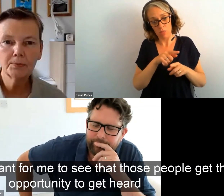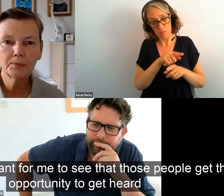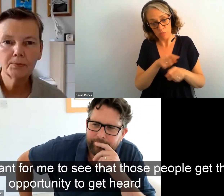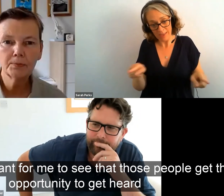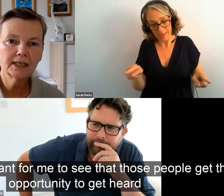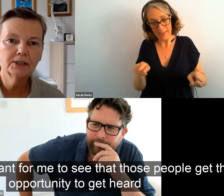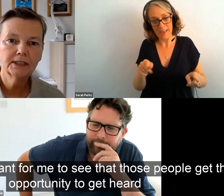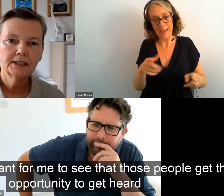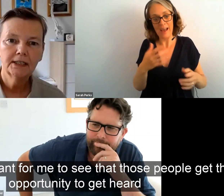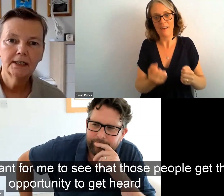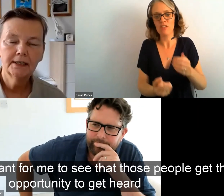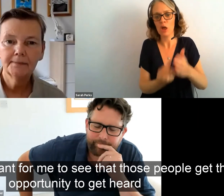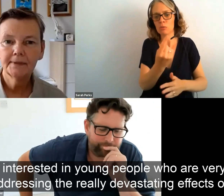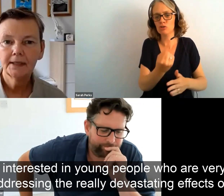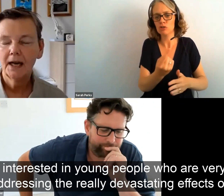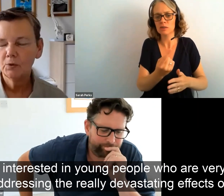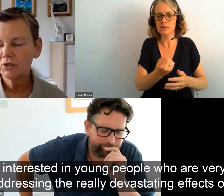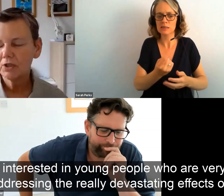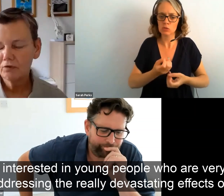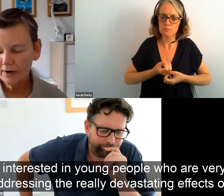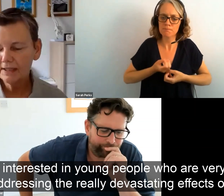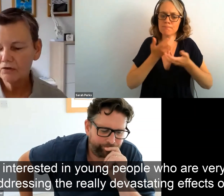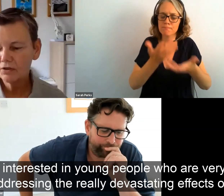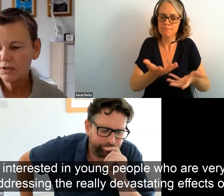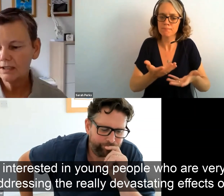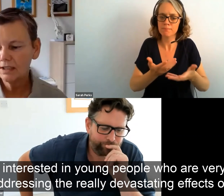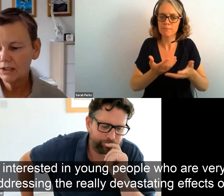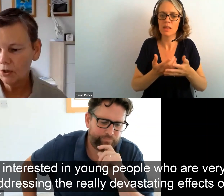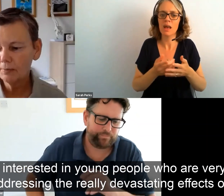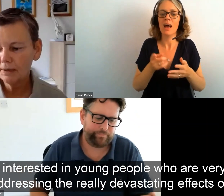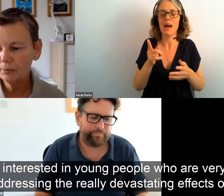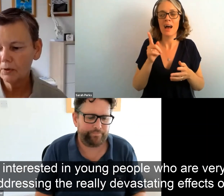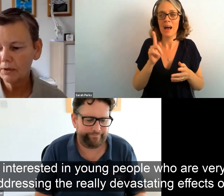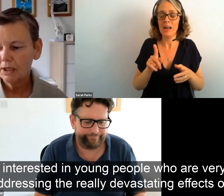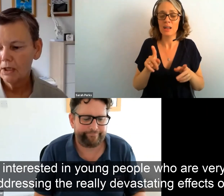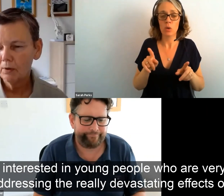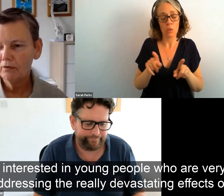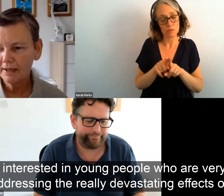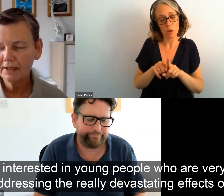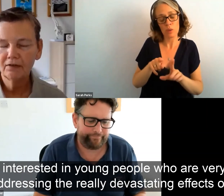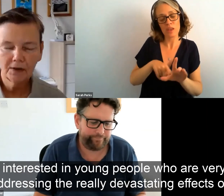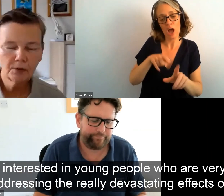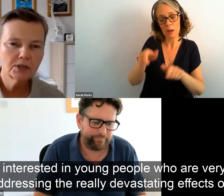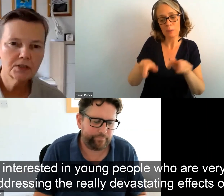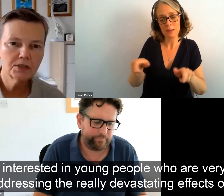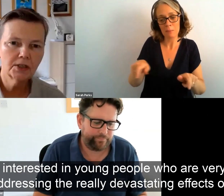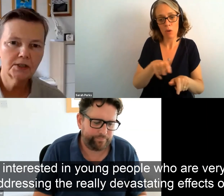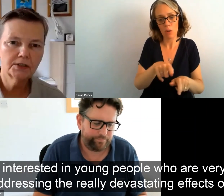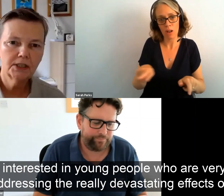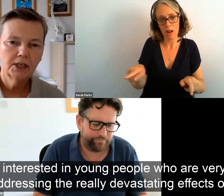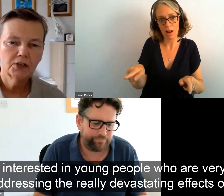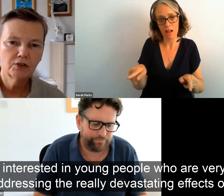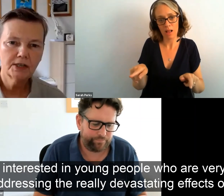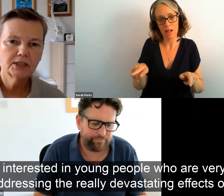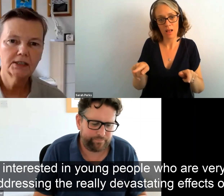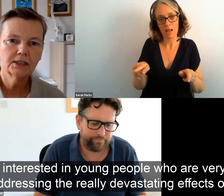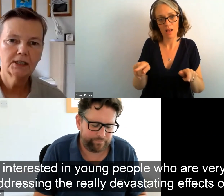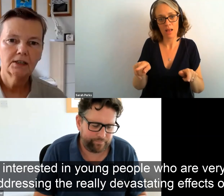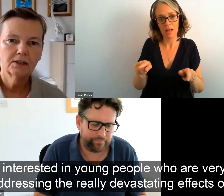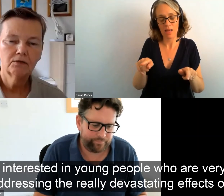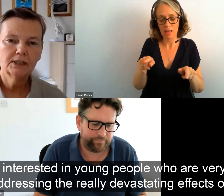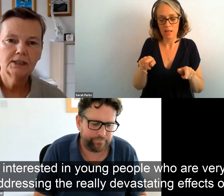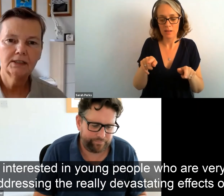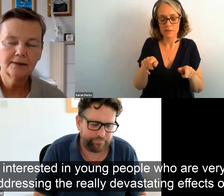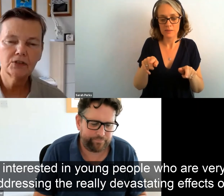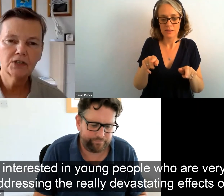opportunity to get heard. I'm also very interested in young people who are very focused on